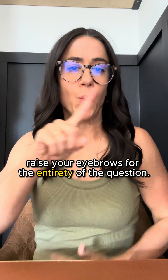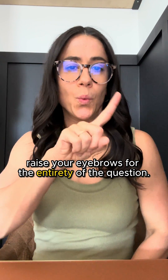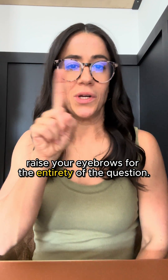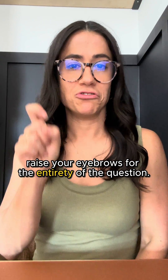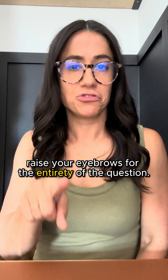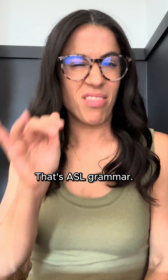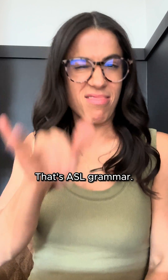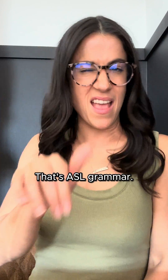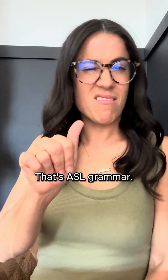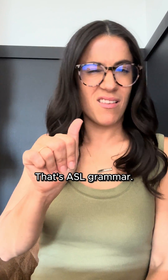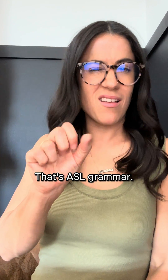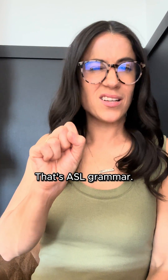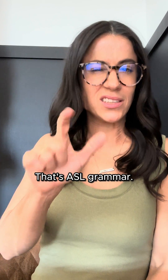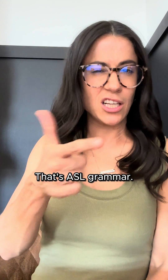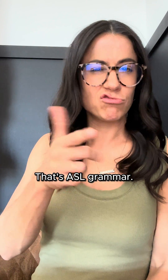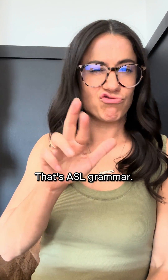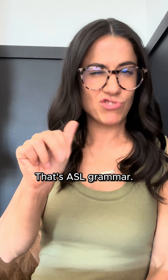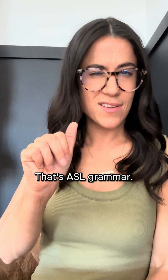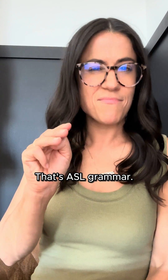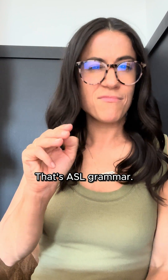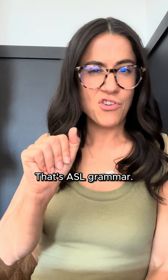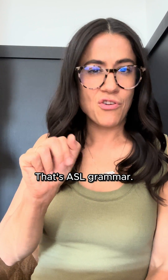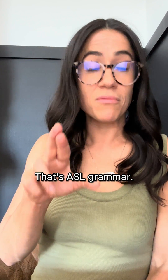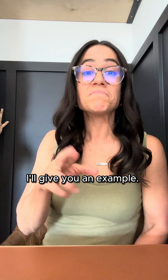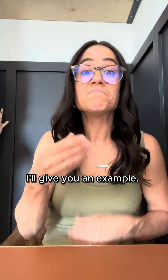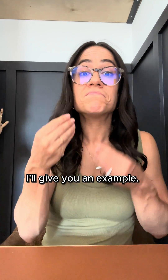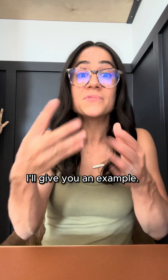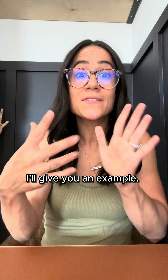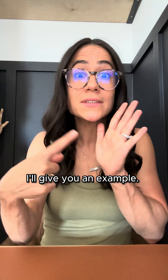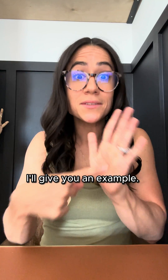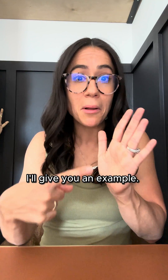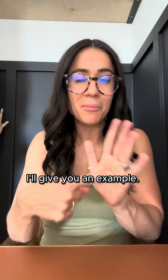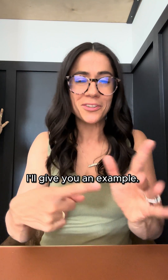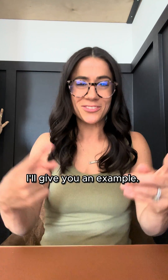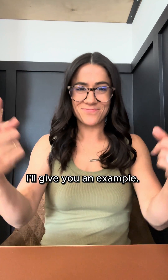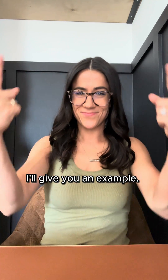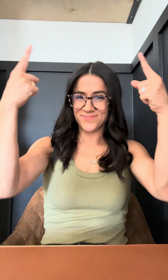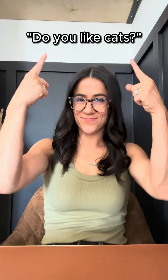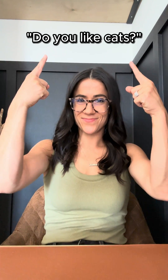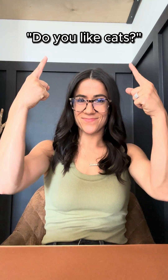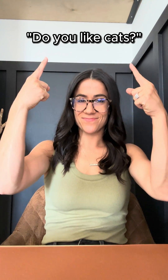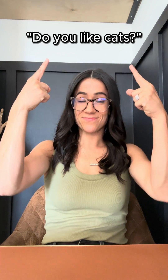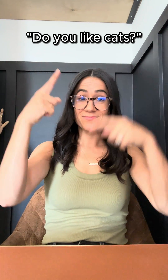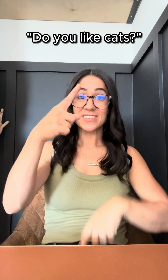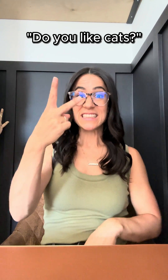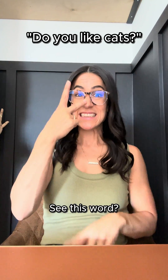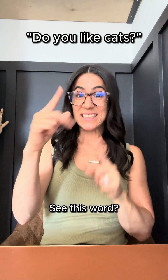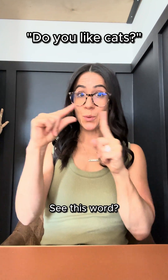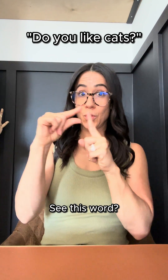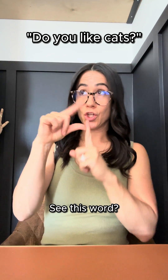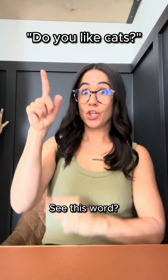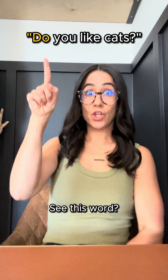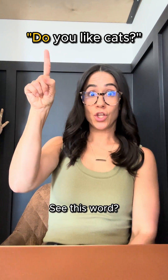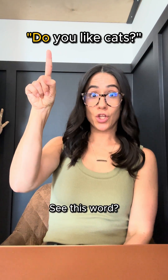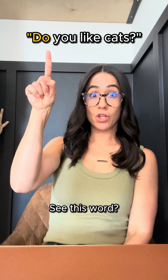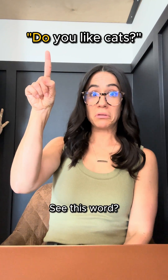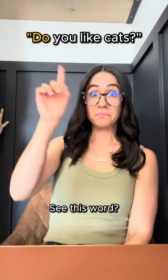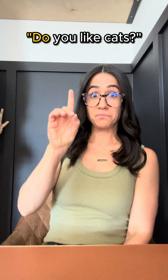question. That's ASL grammar. I'll give you an example. Do you see this word?